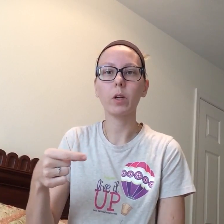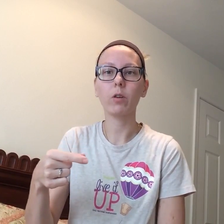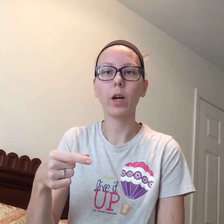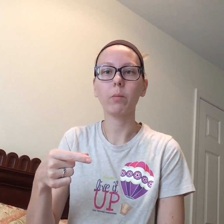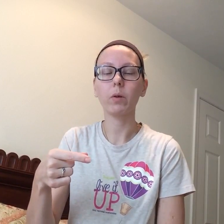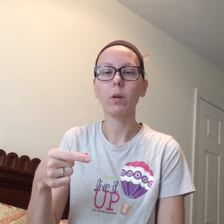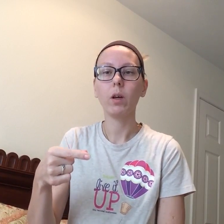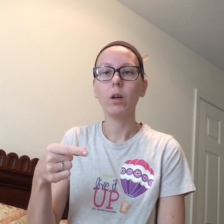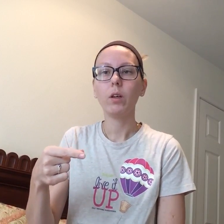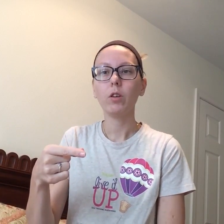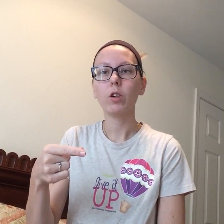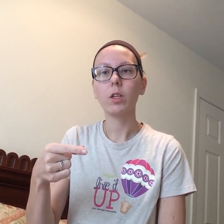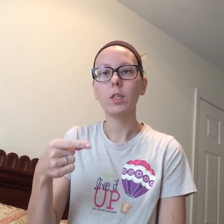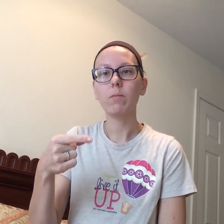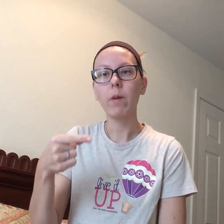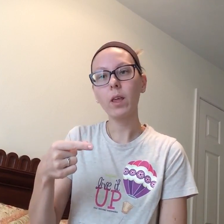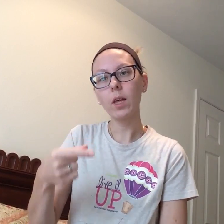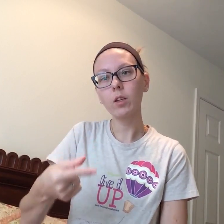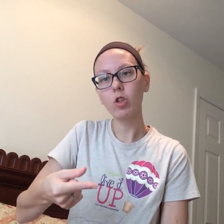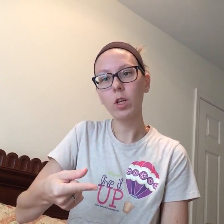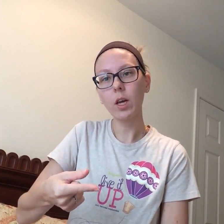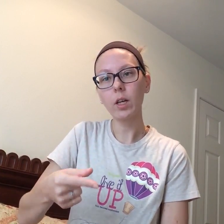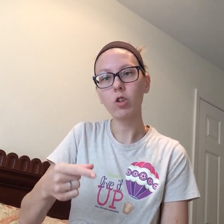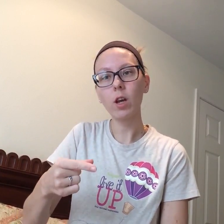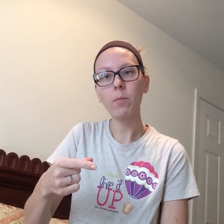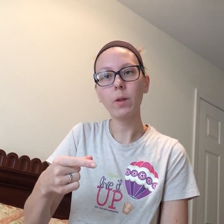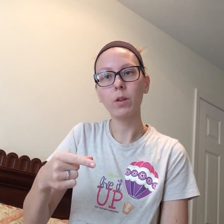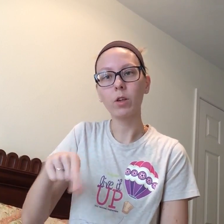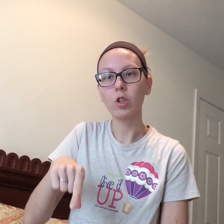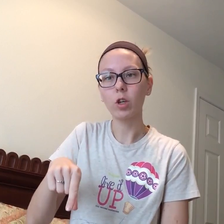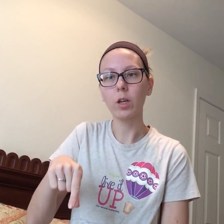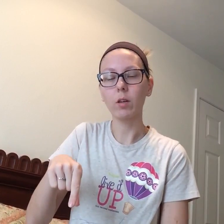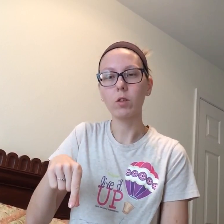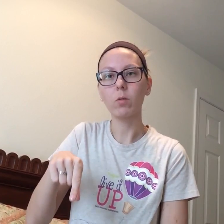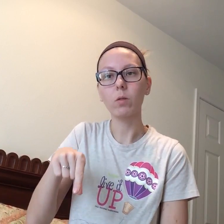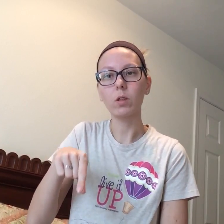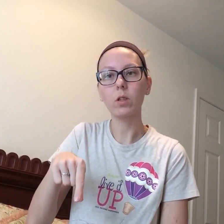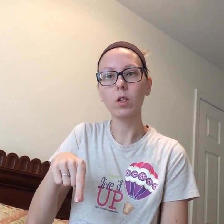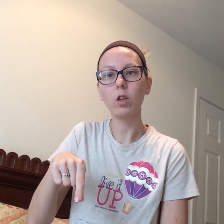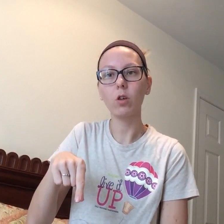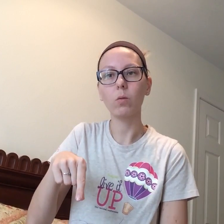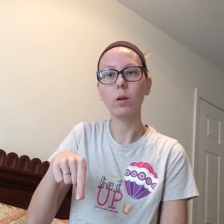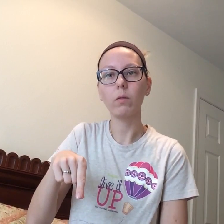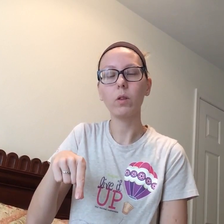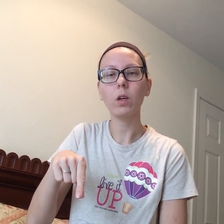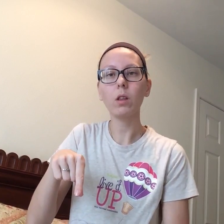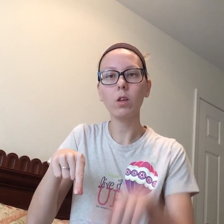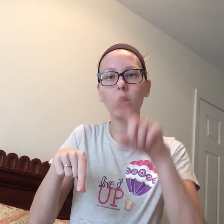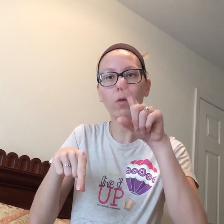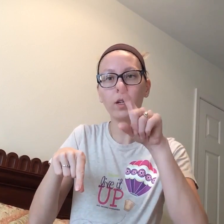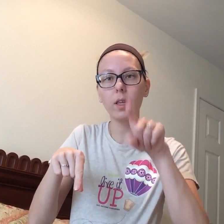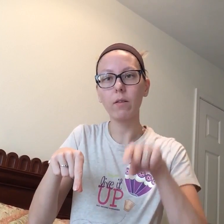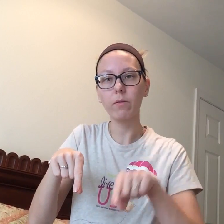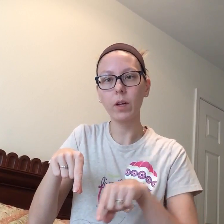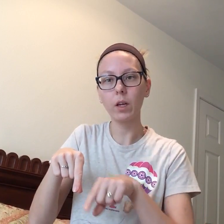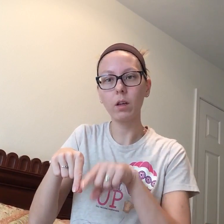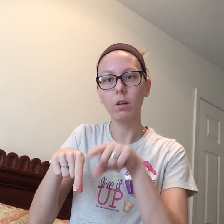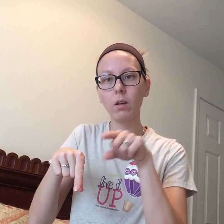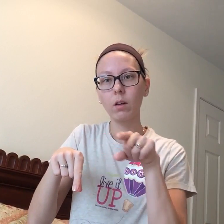a grape, you're going to make that G hand shape, and then you're going to turn it down. So this is a Q. And if you think of the Q has that funny